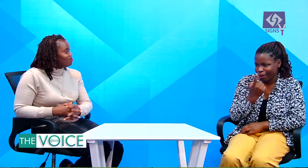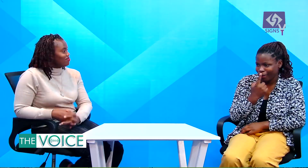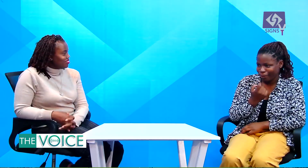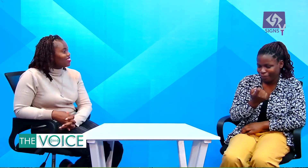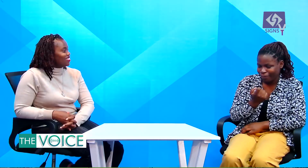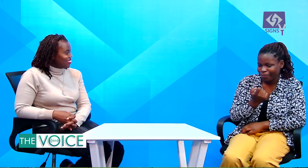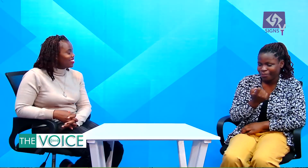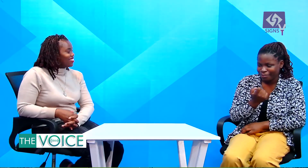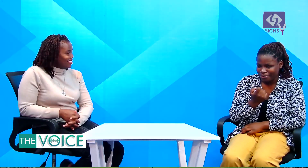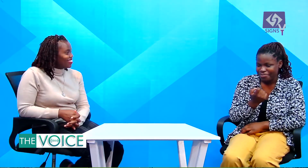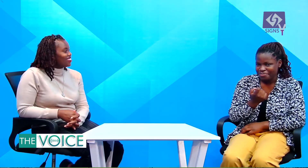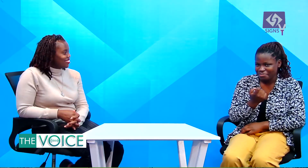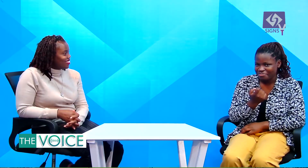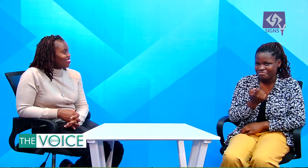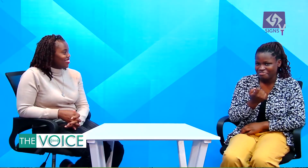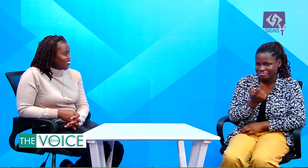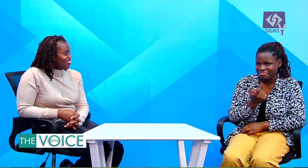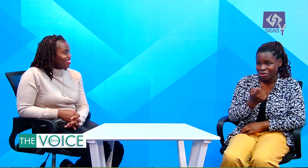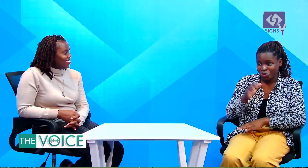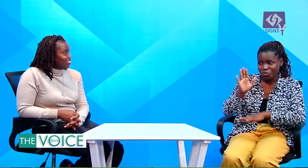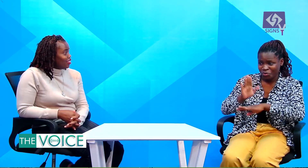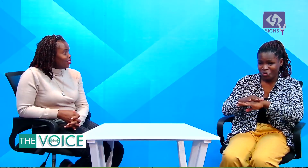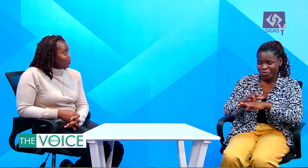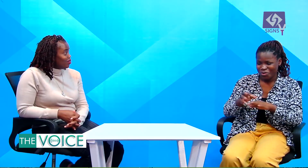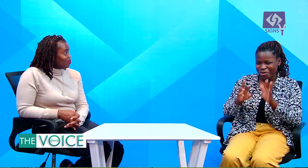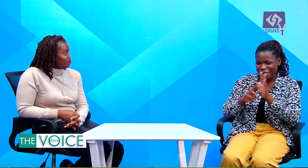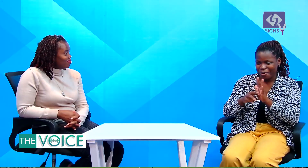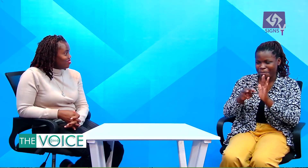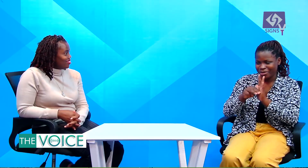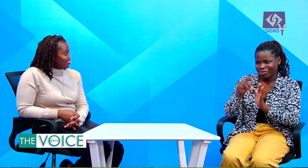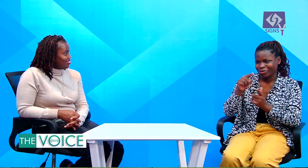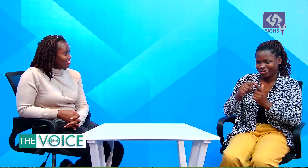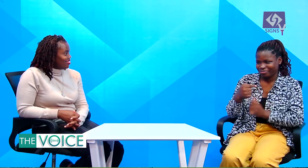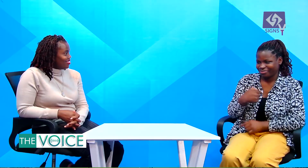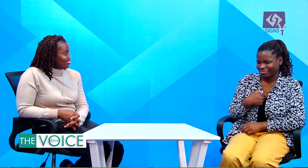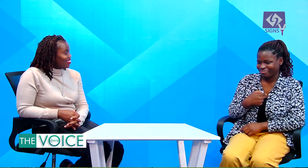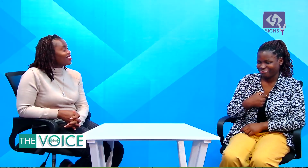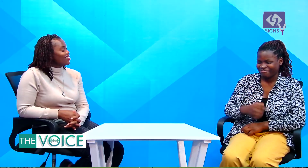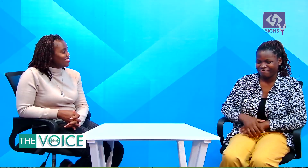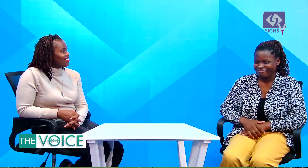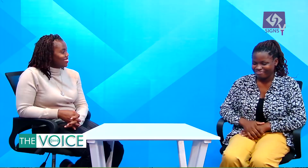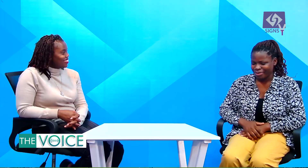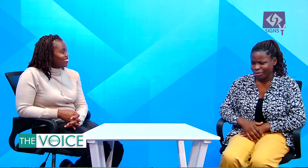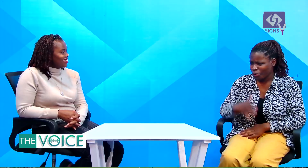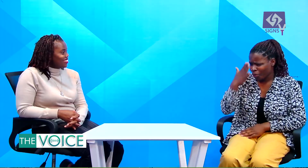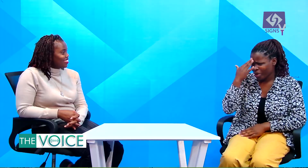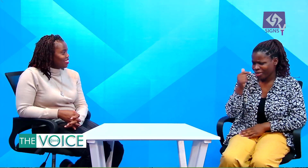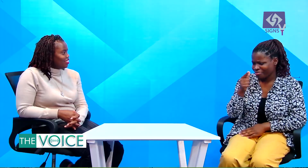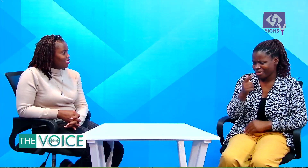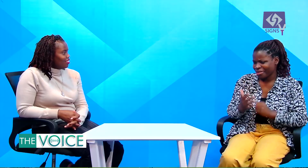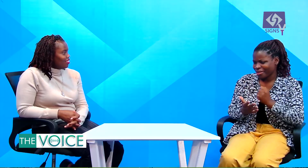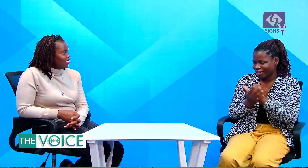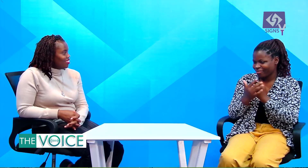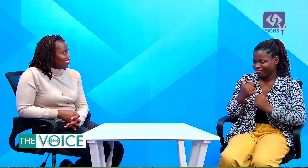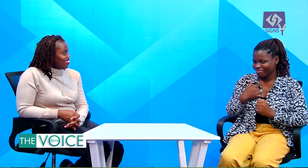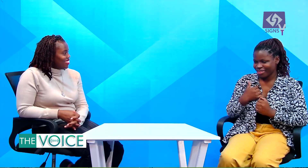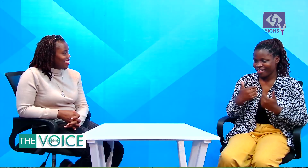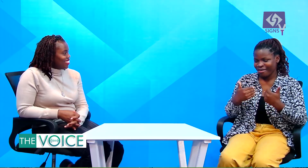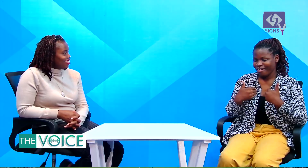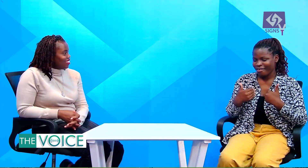Rahab. Rahab is my role model. She's a good role model to me. And the reason why I'm choosing